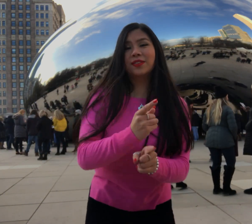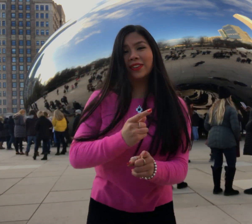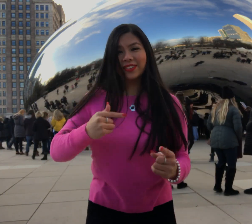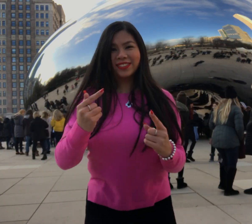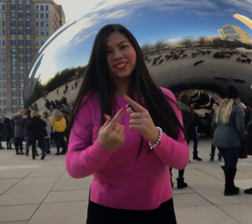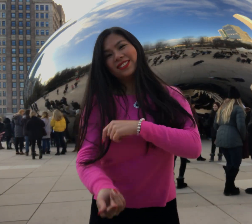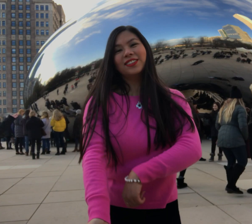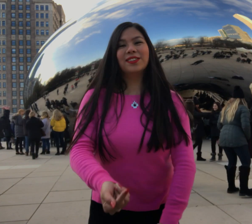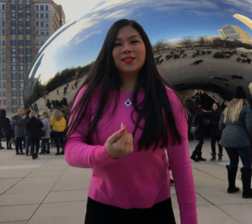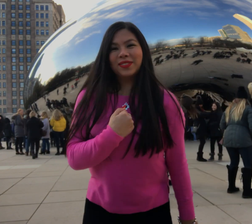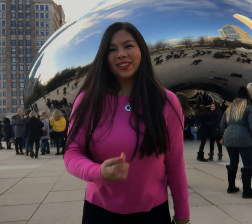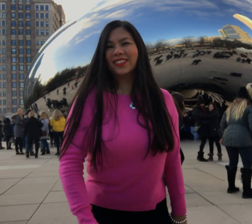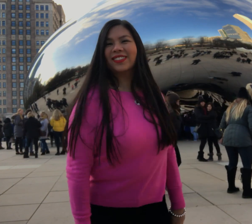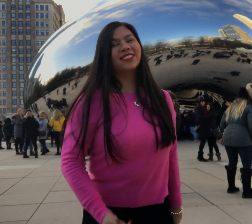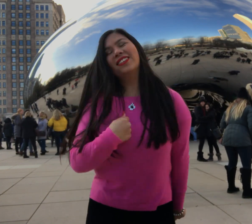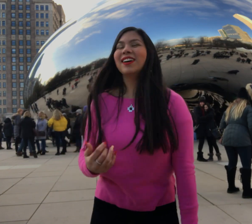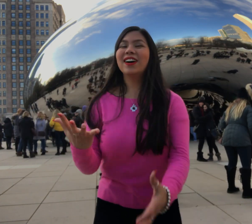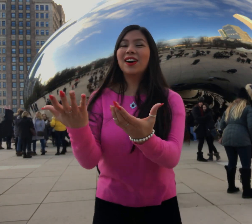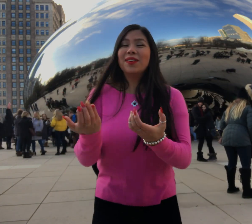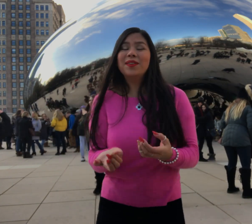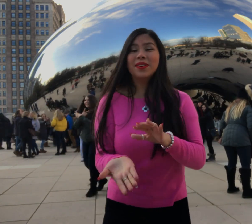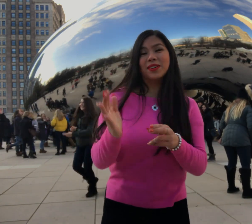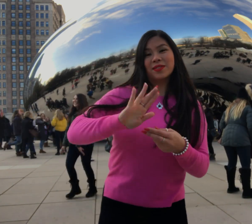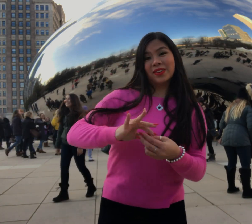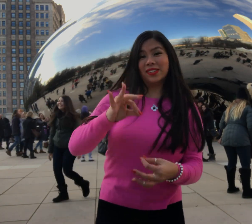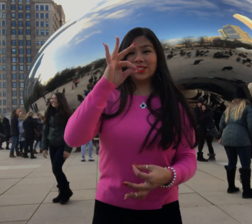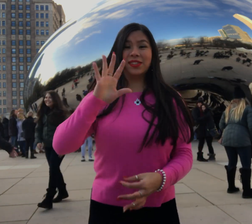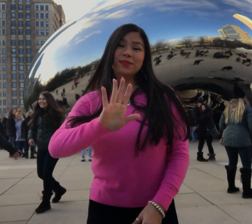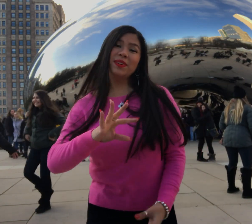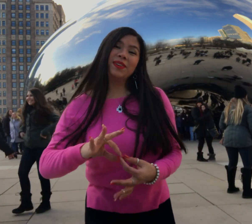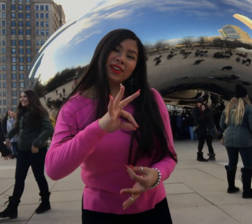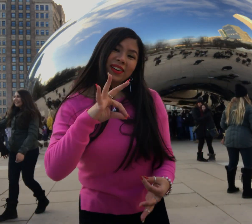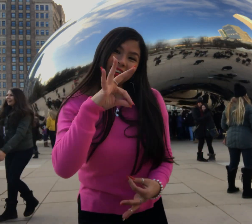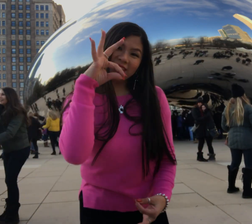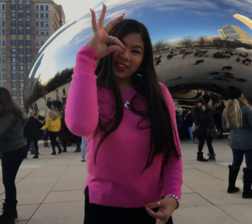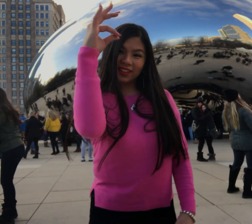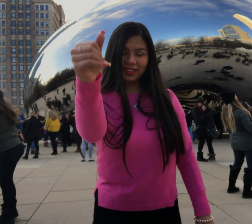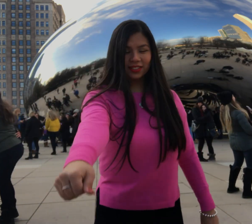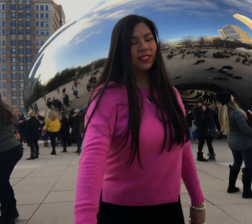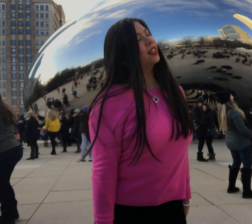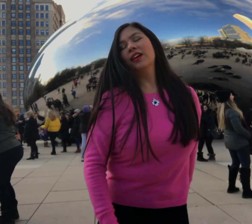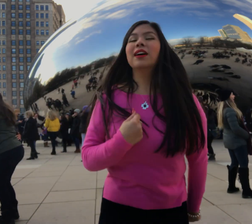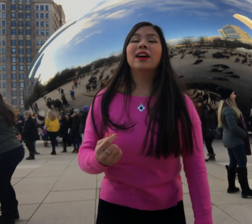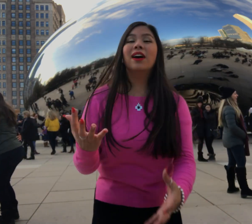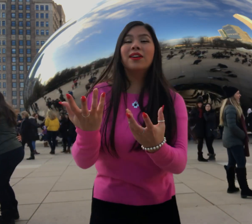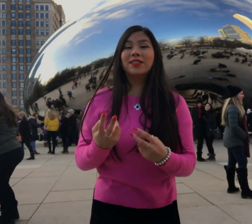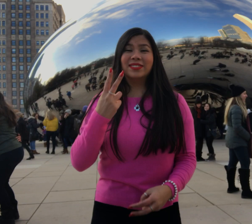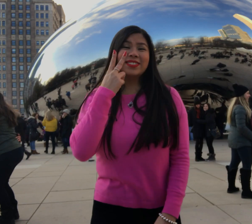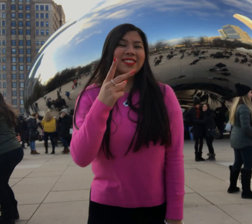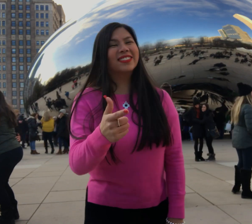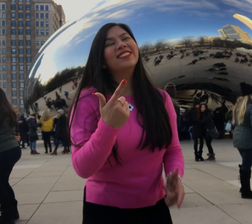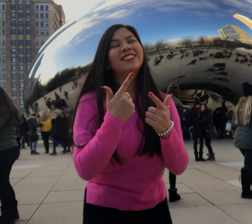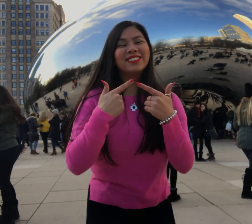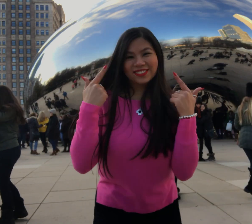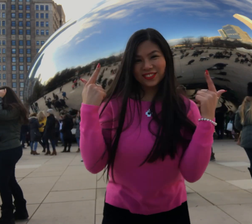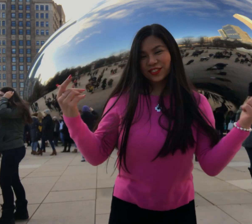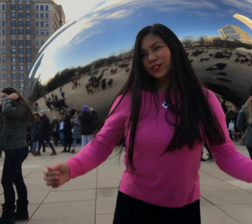right to me I wanna raise your spirits, I want to see you smile